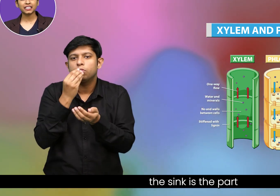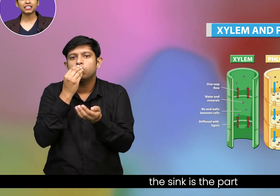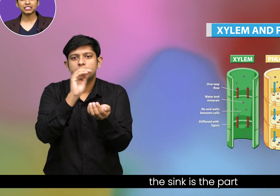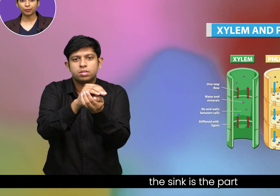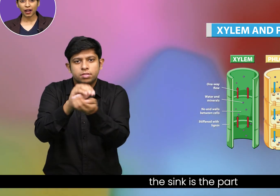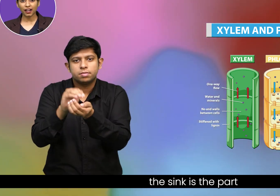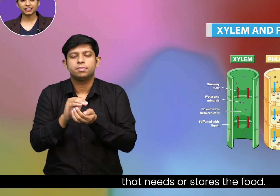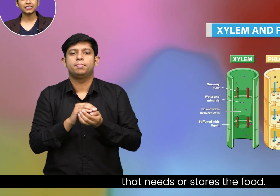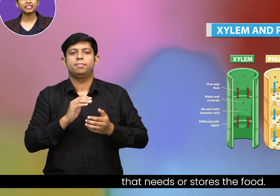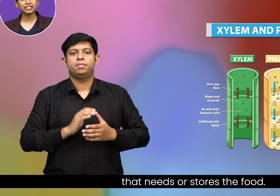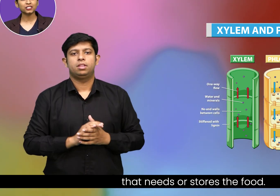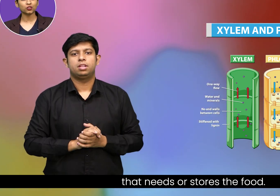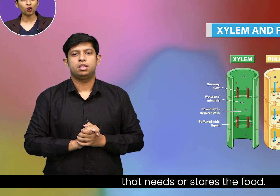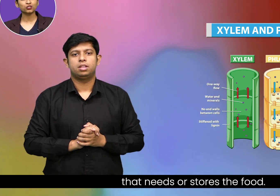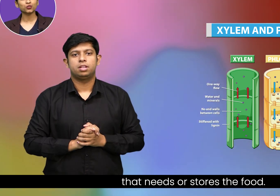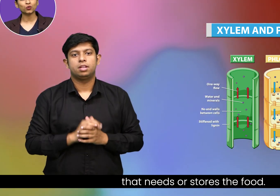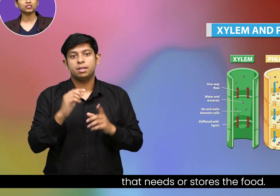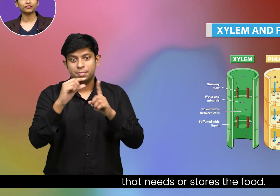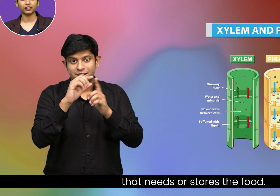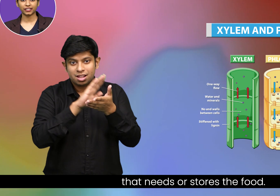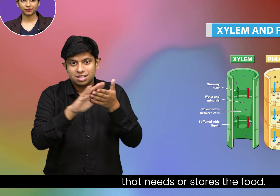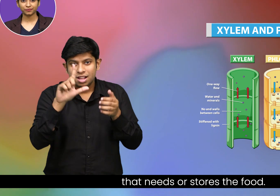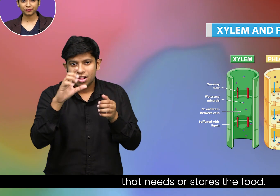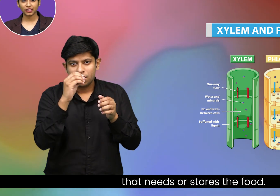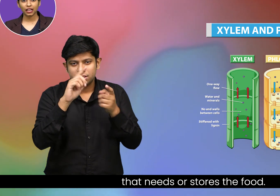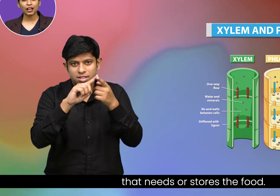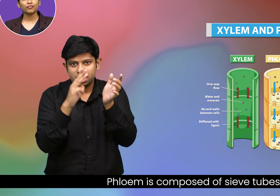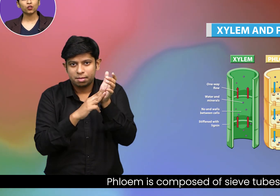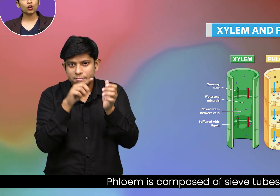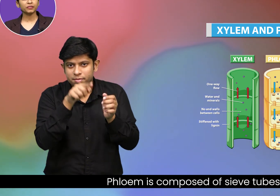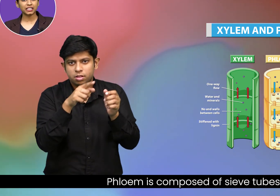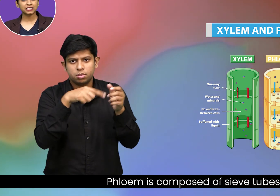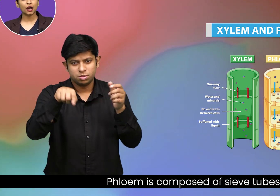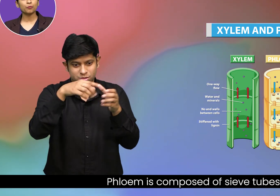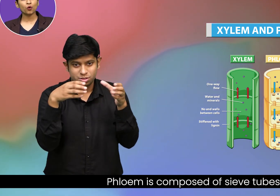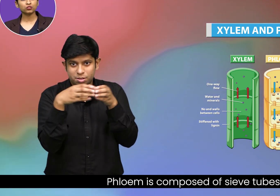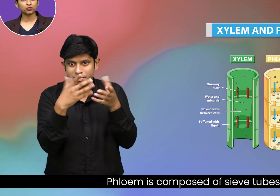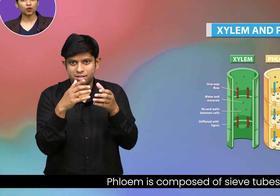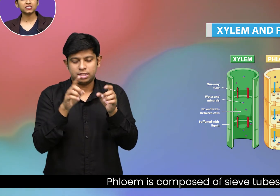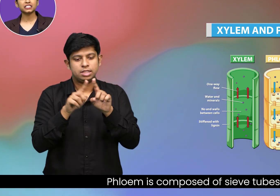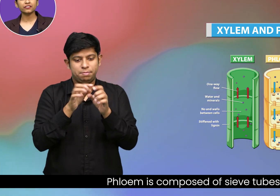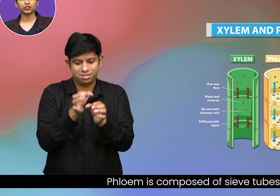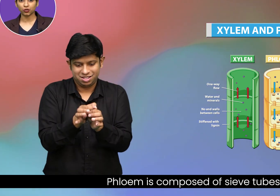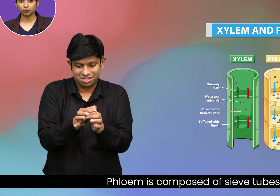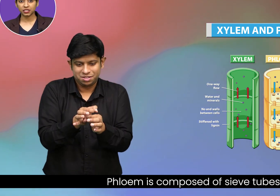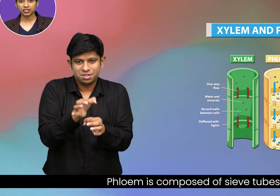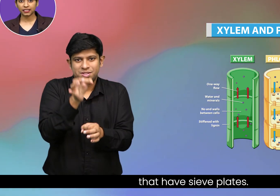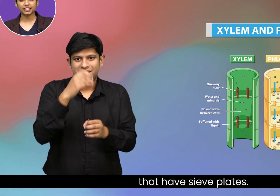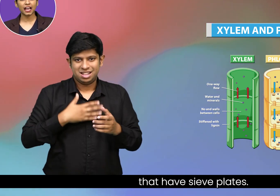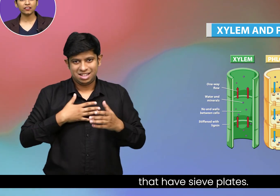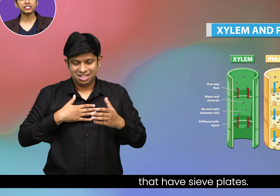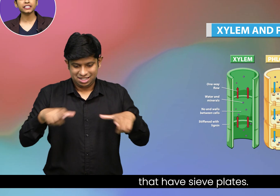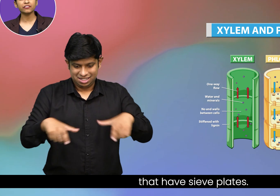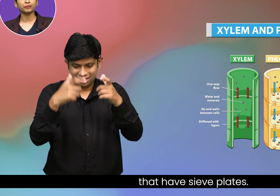the sink is the part that kneads or stores the food. Phloem is composed of sieve tubes